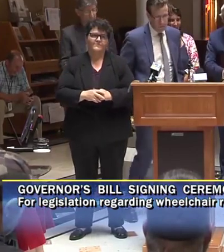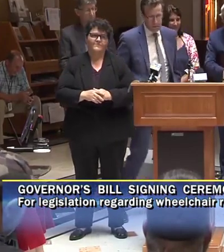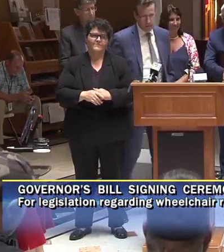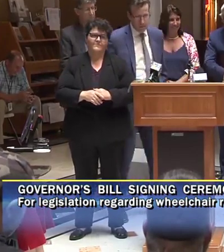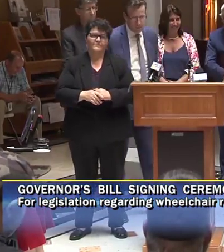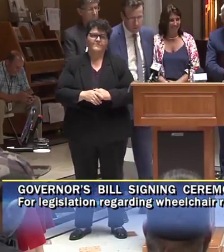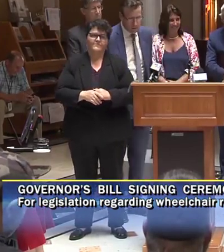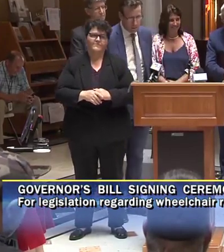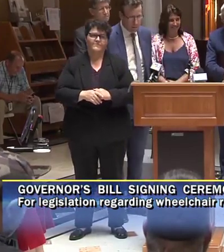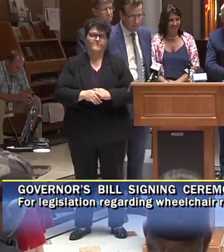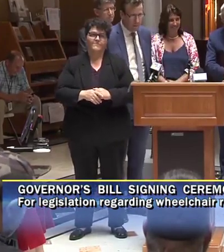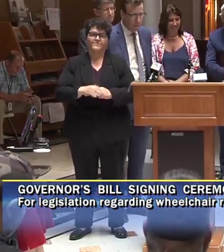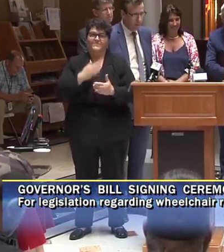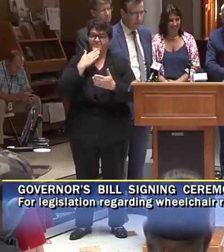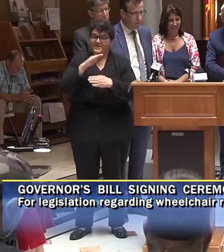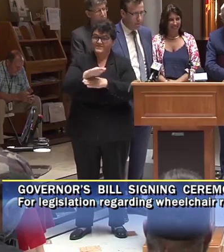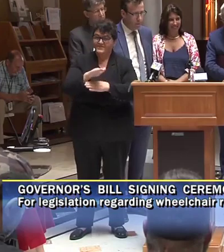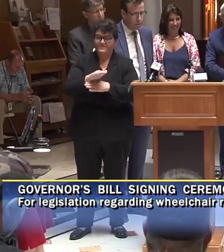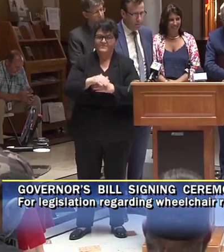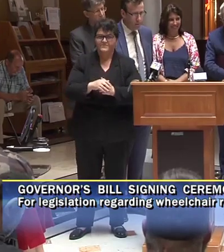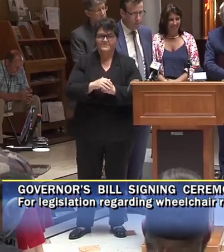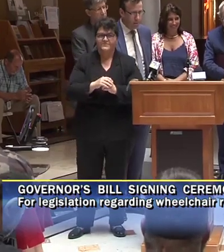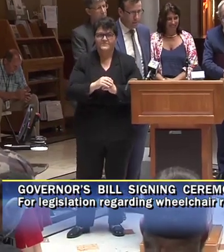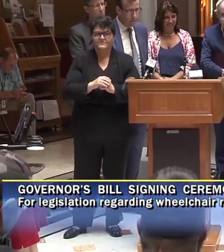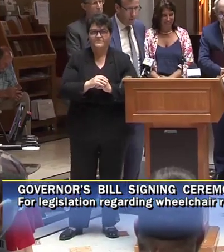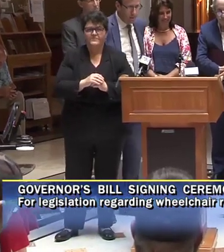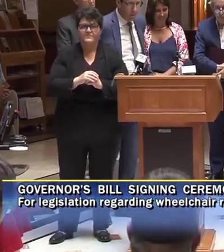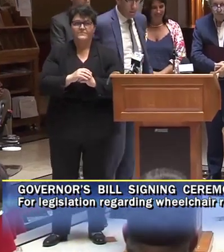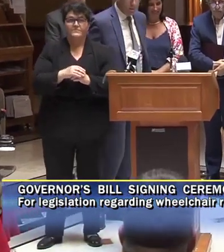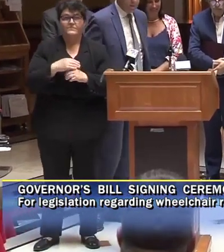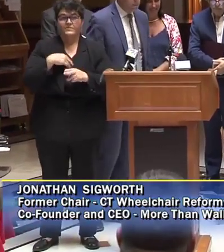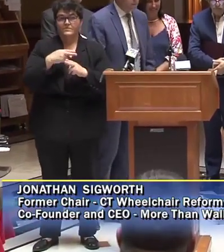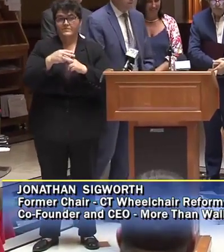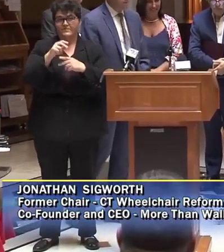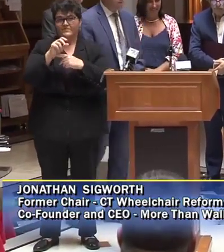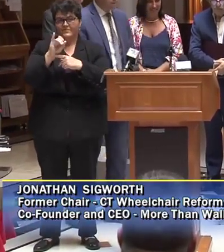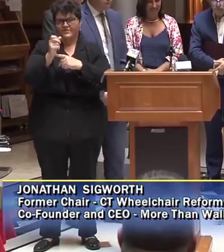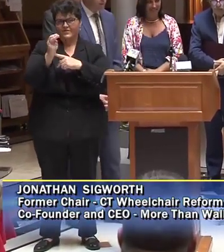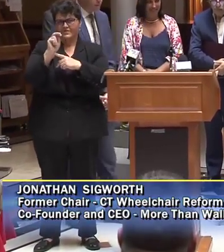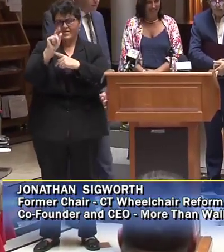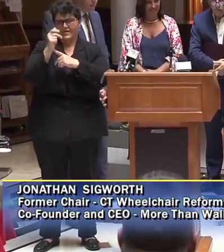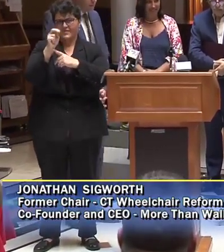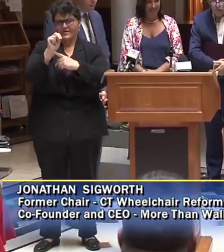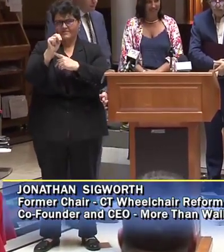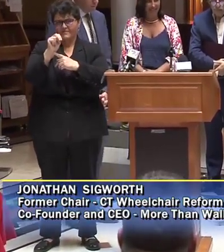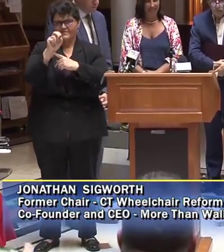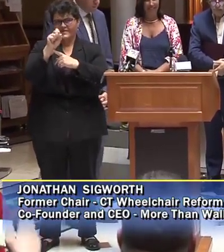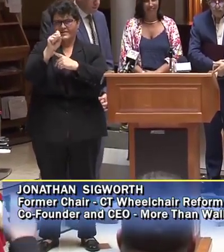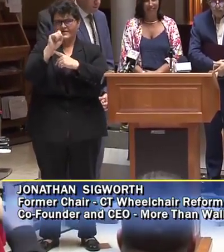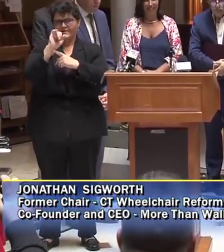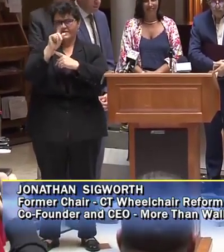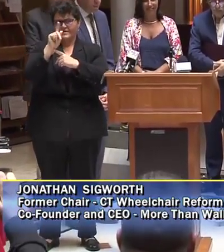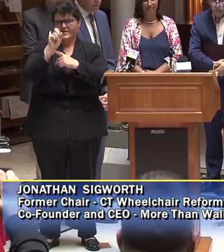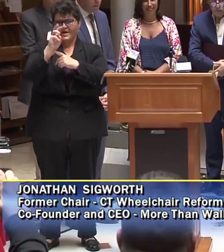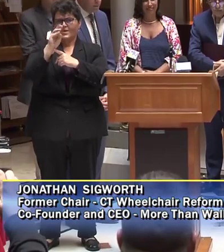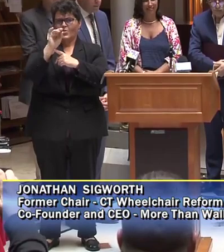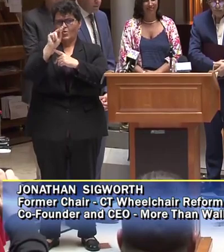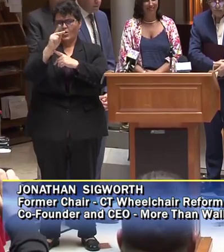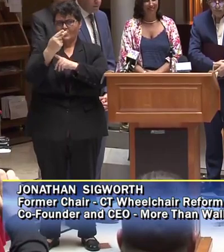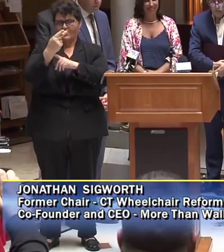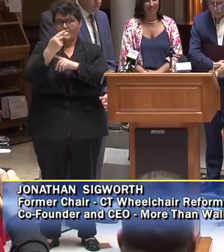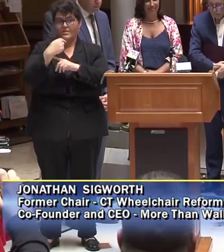Good afternoon. My name is Jonathan Sigworth, and I am a husband, a wheelchair user for more than 18